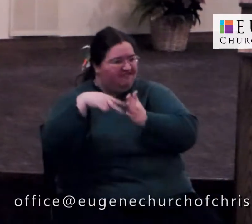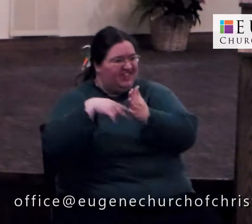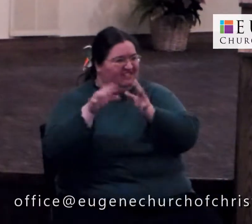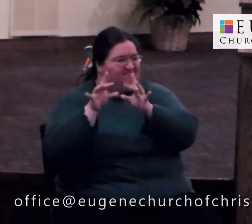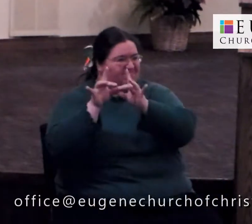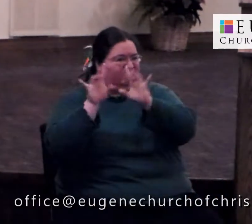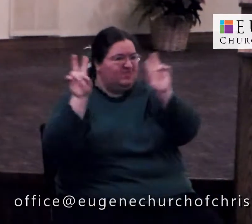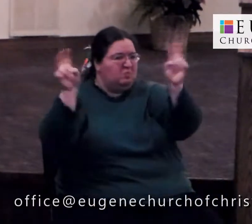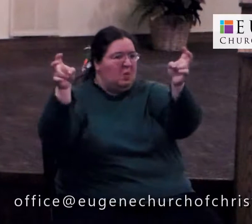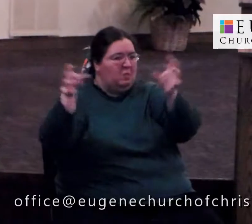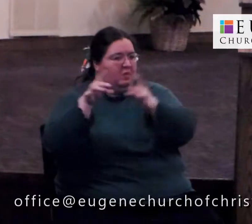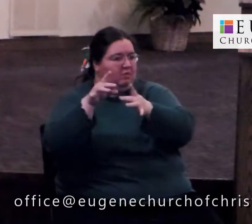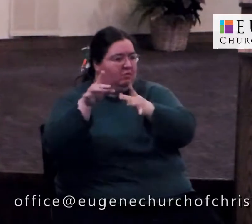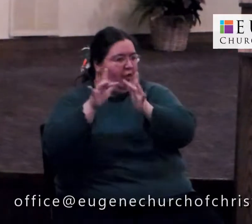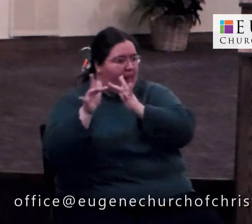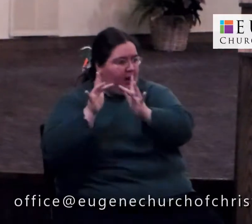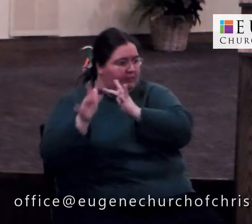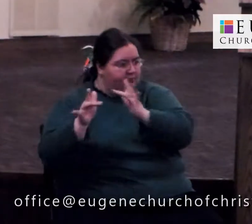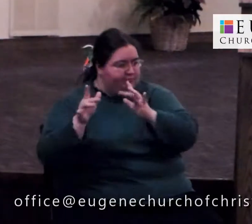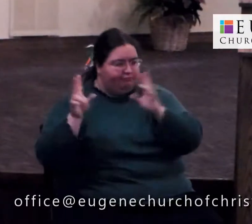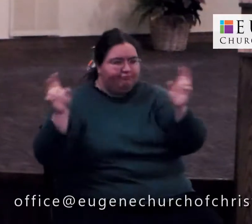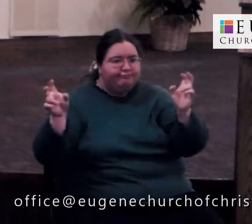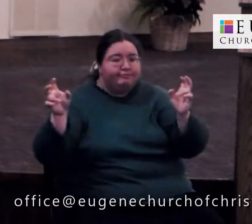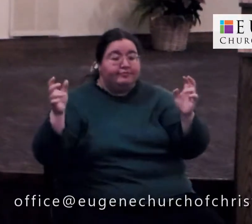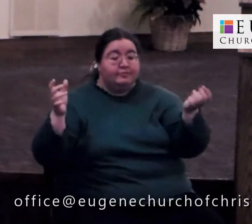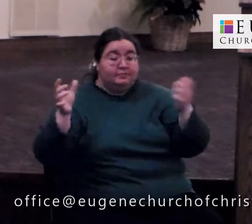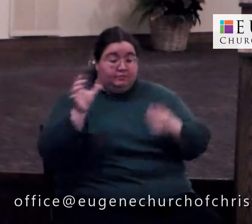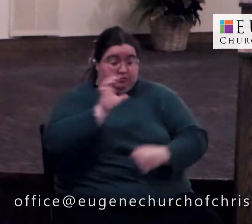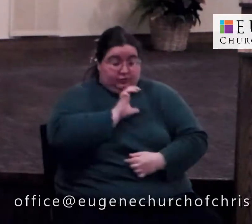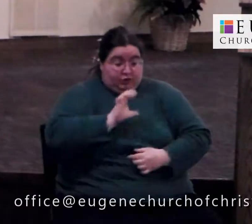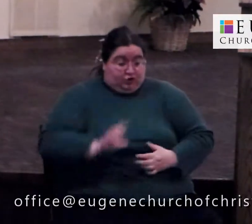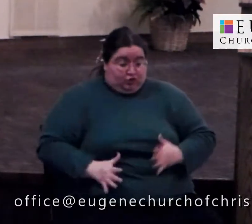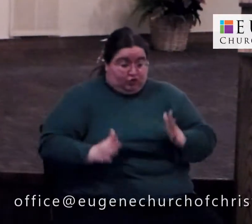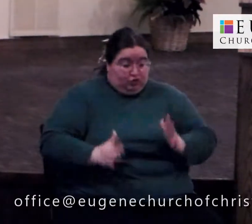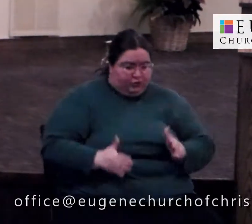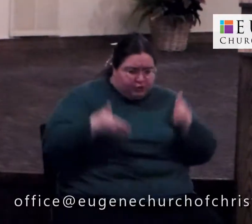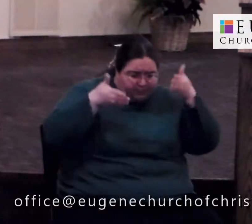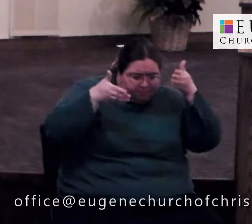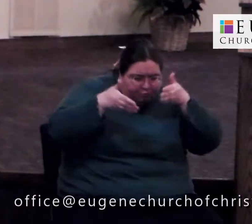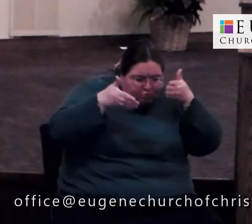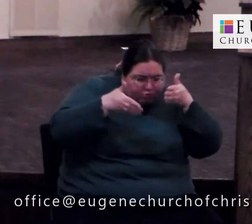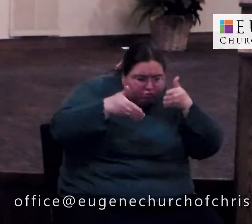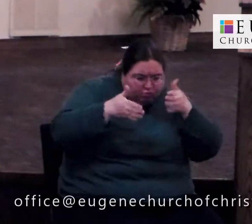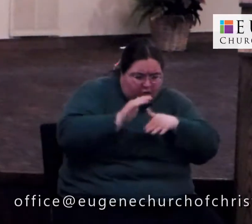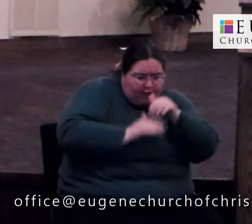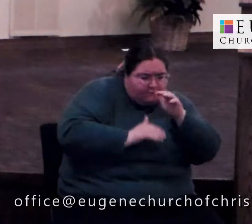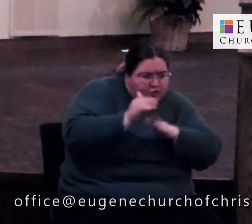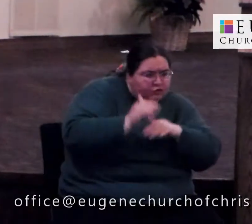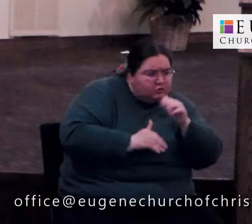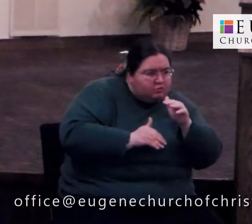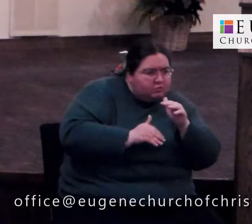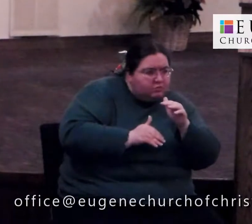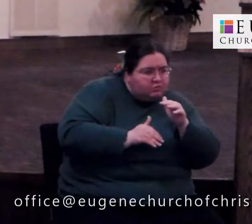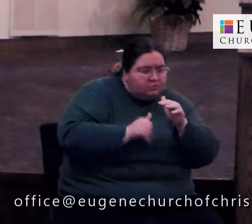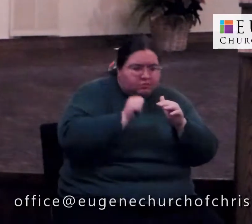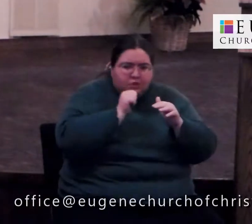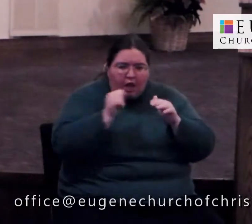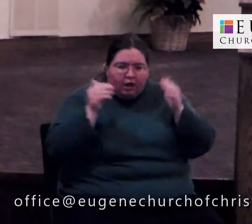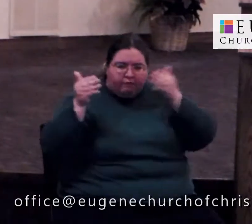as Christians are more worried about their own comfort than getting the word to the lost, the church is never going to grow. And I found myself a little taken